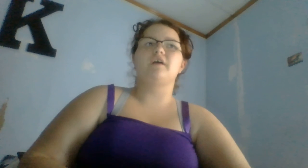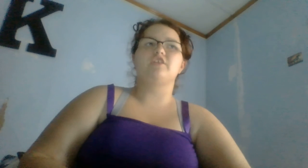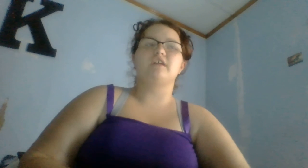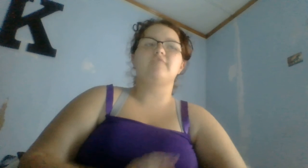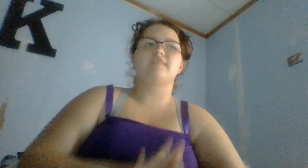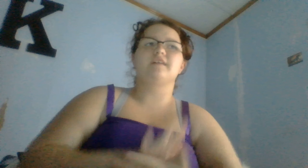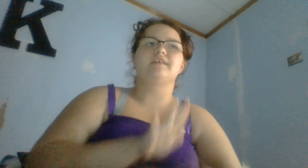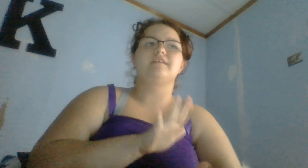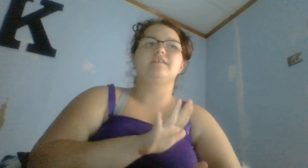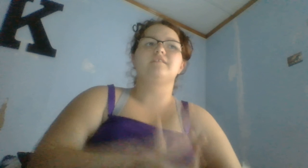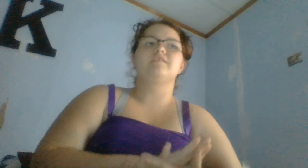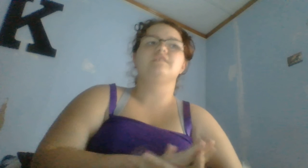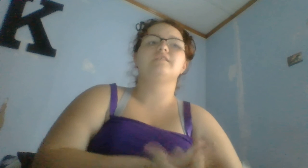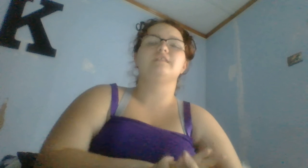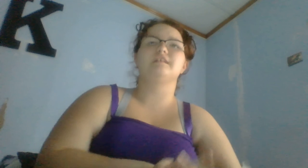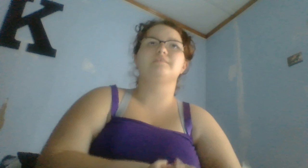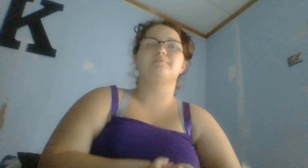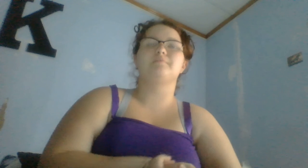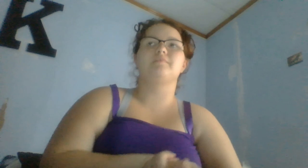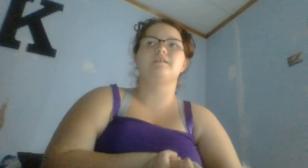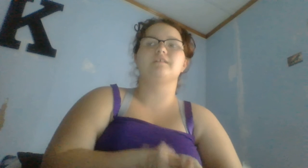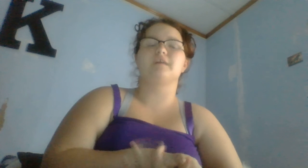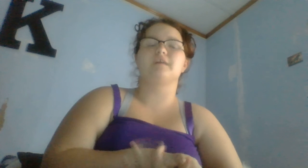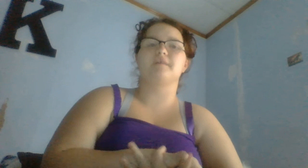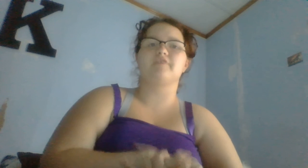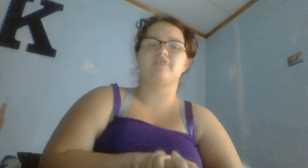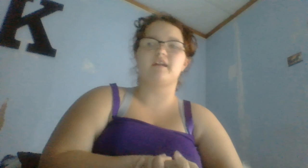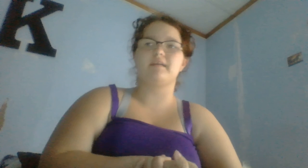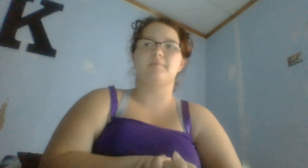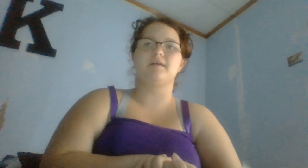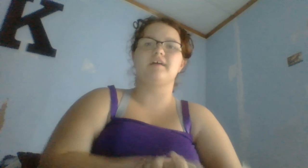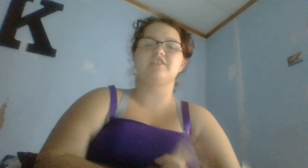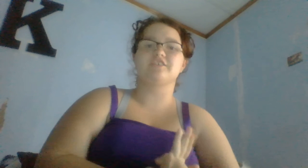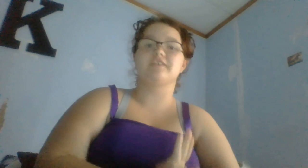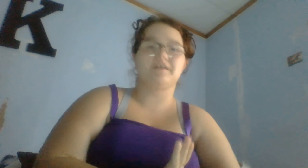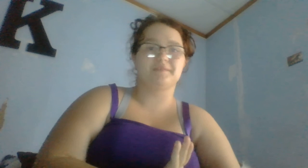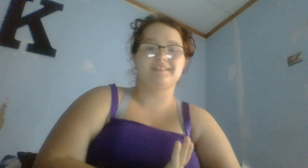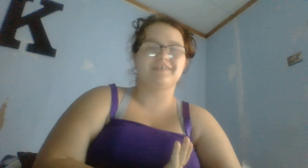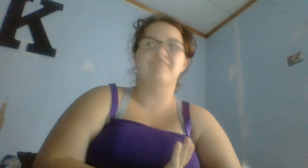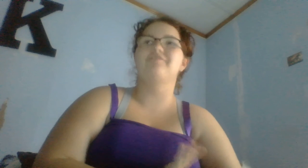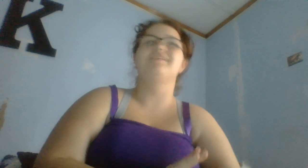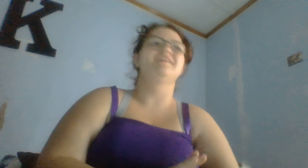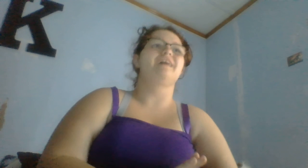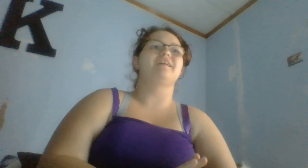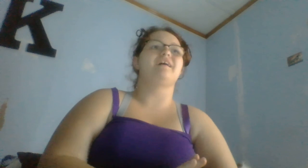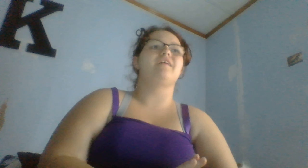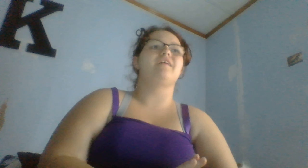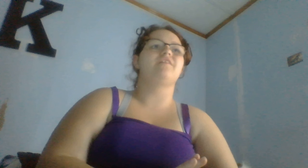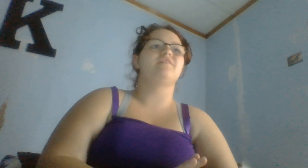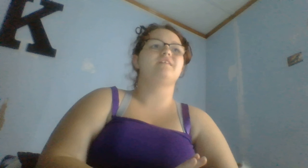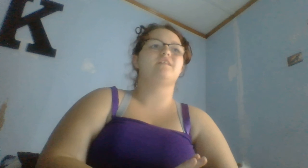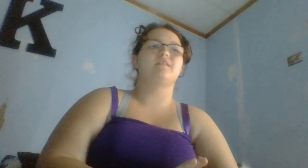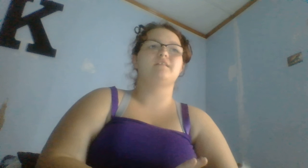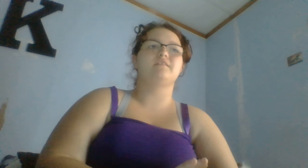i should have done it this this coming friday but i just couldn't help myself and i'll and and